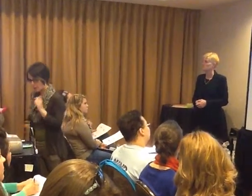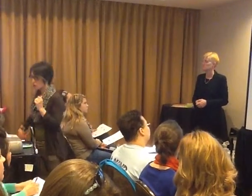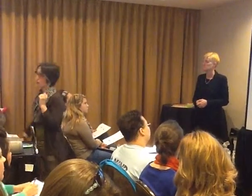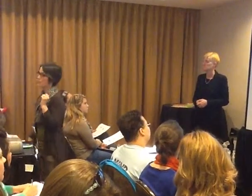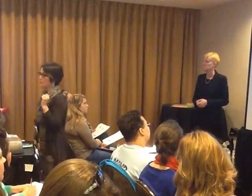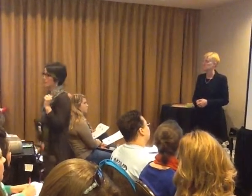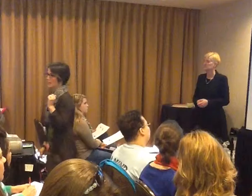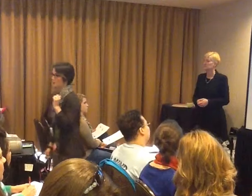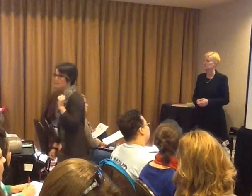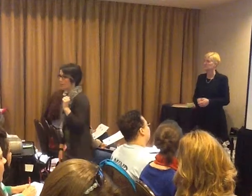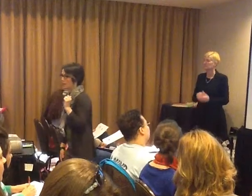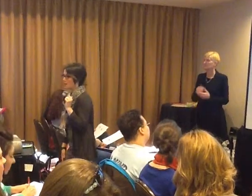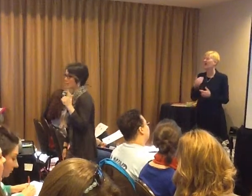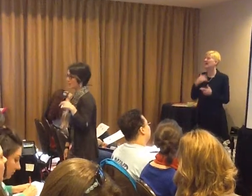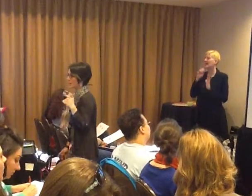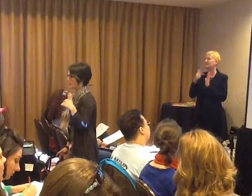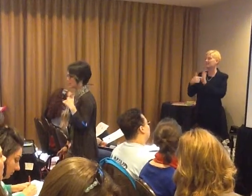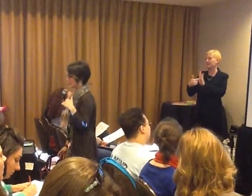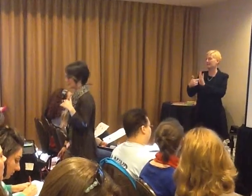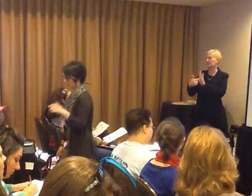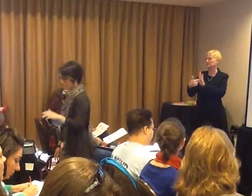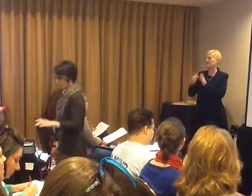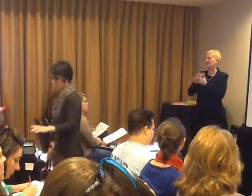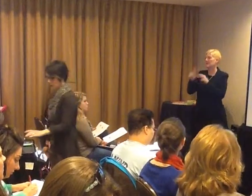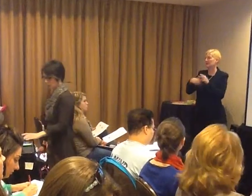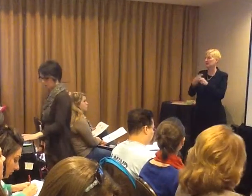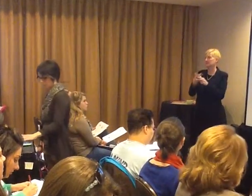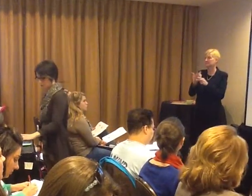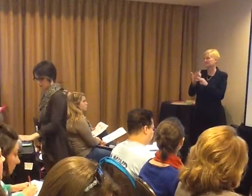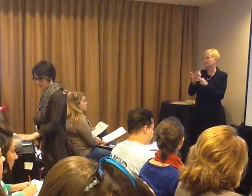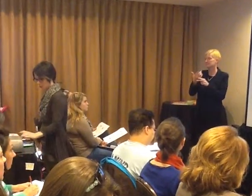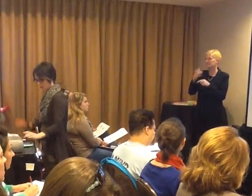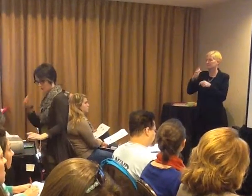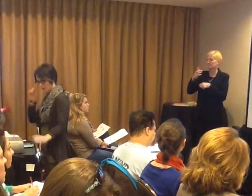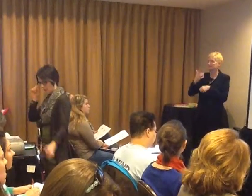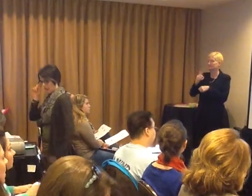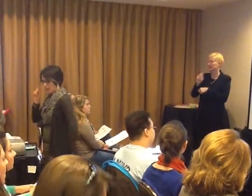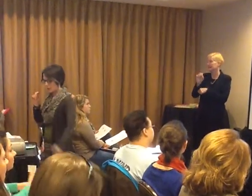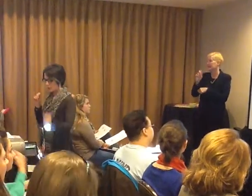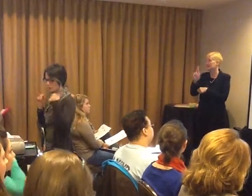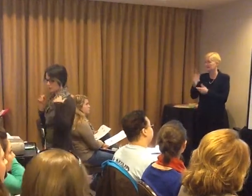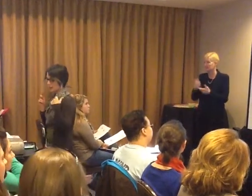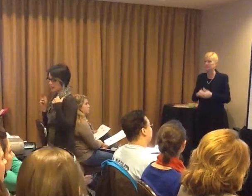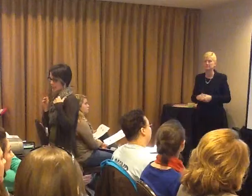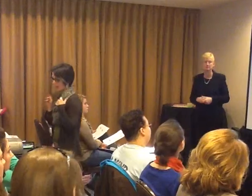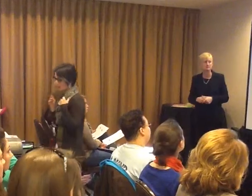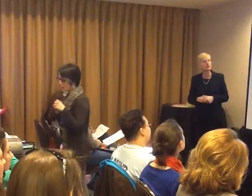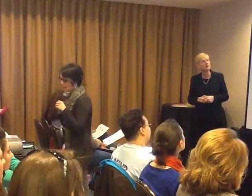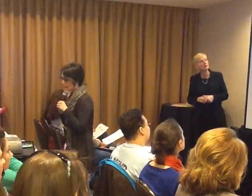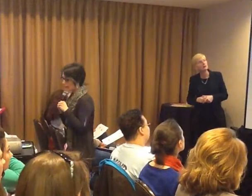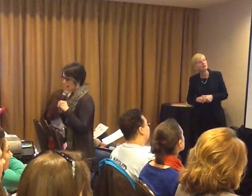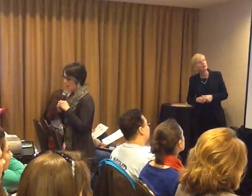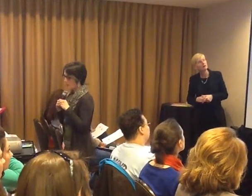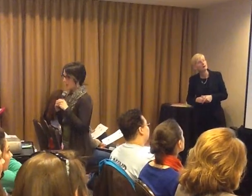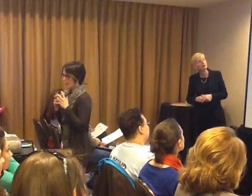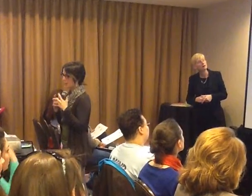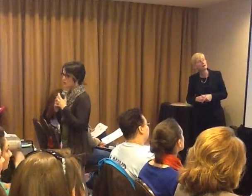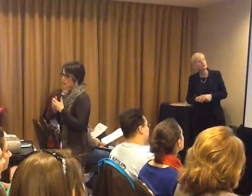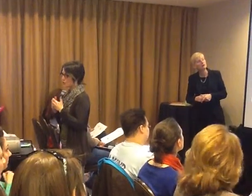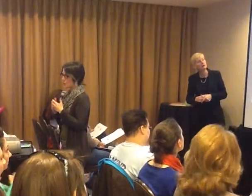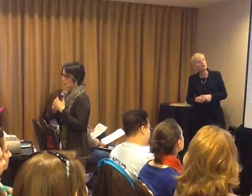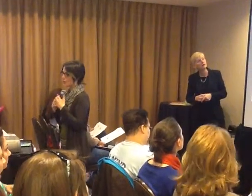And I'm going to show you some examples of this kind of a task later too. That same thing,